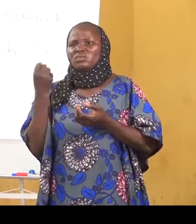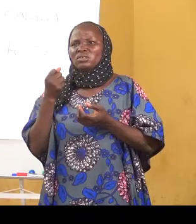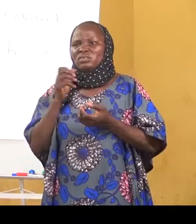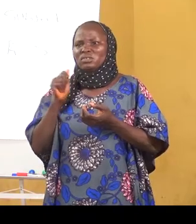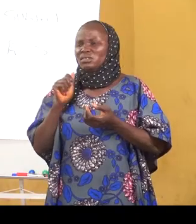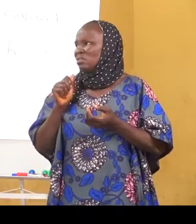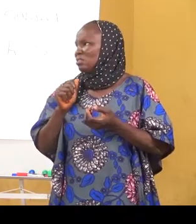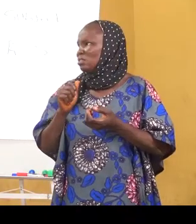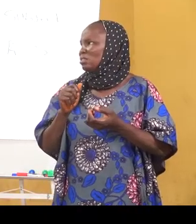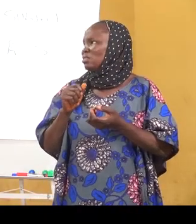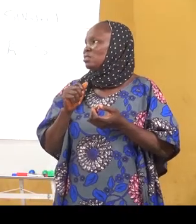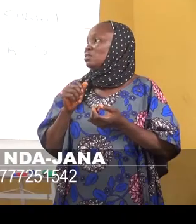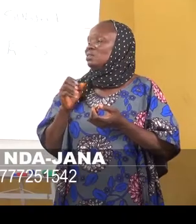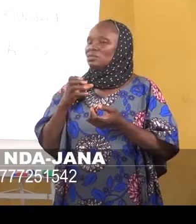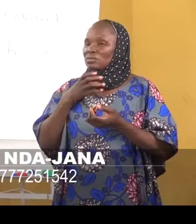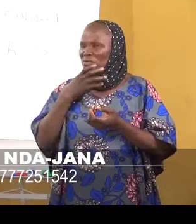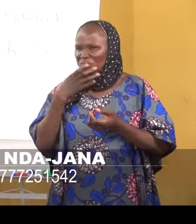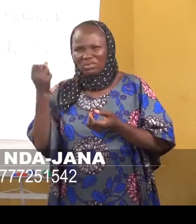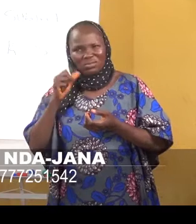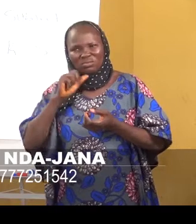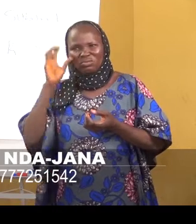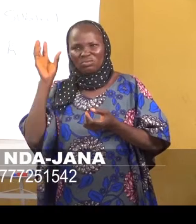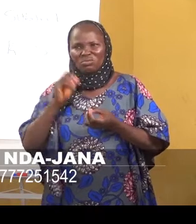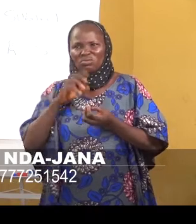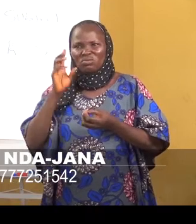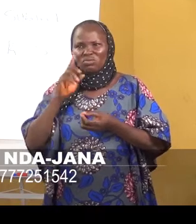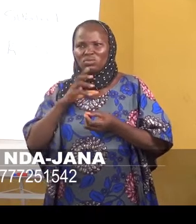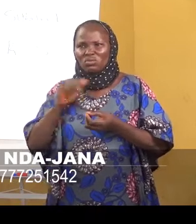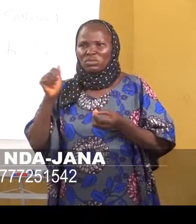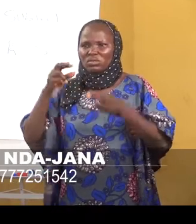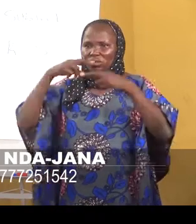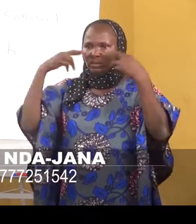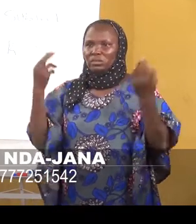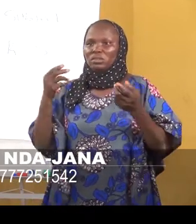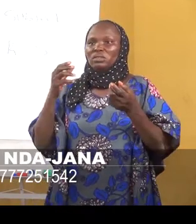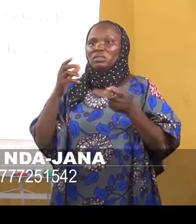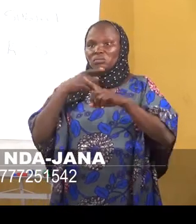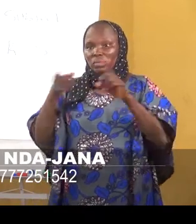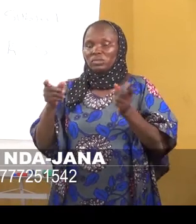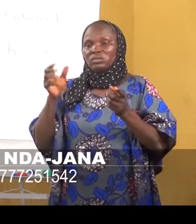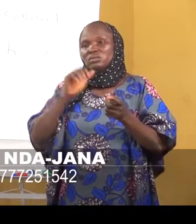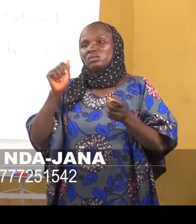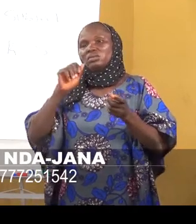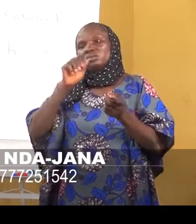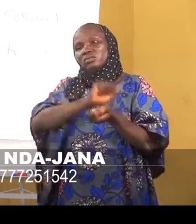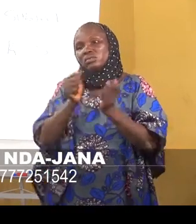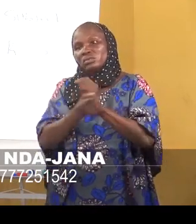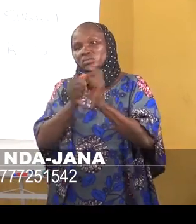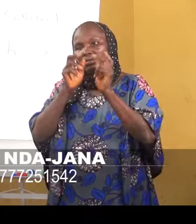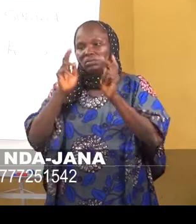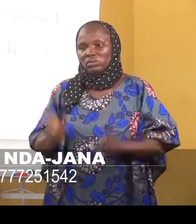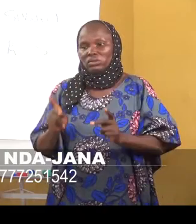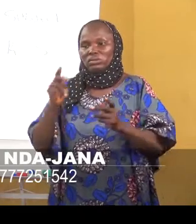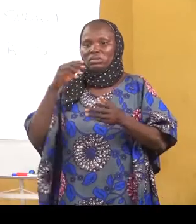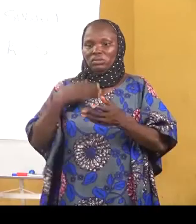Onesimus was no more a thief, but a changed person in the Lord. You see,